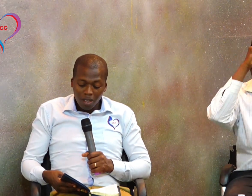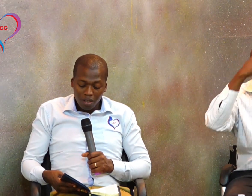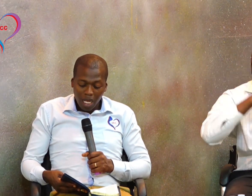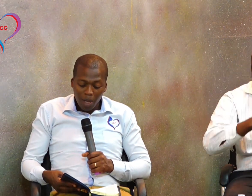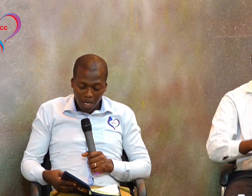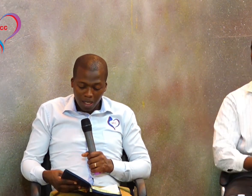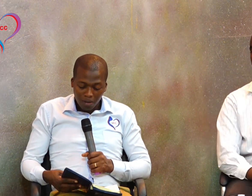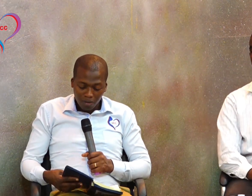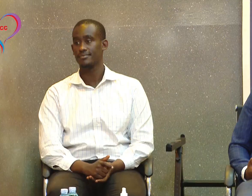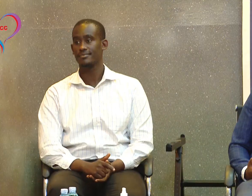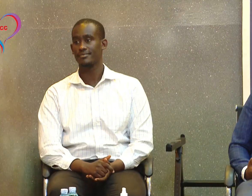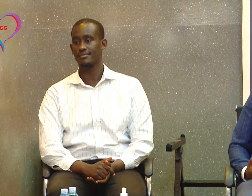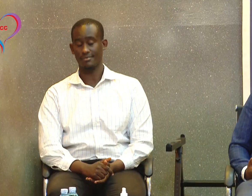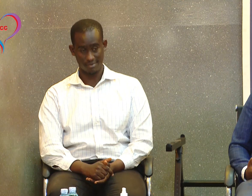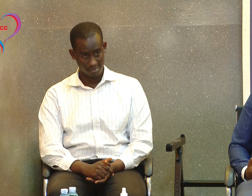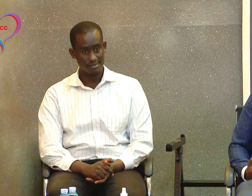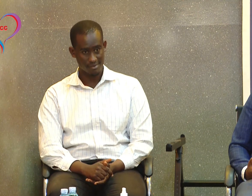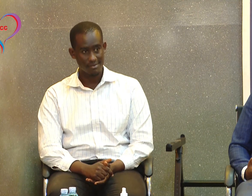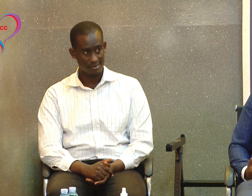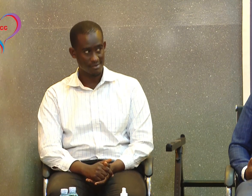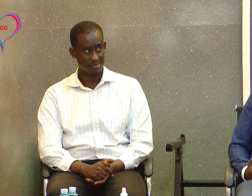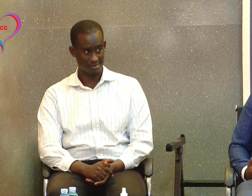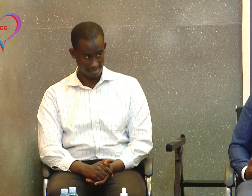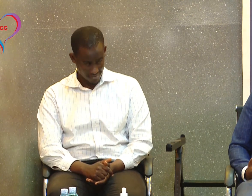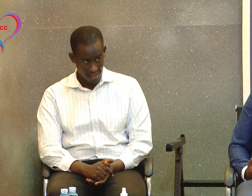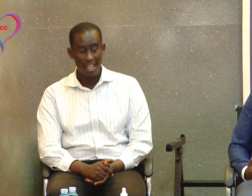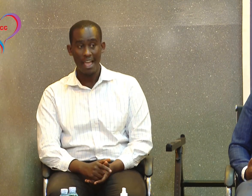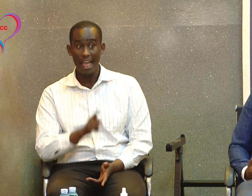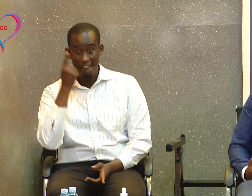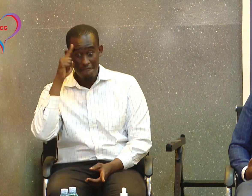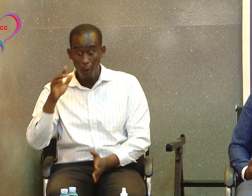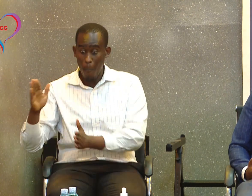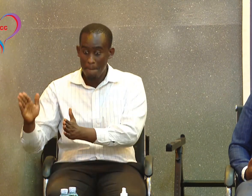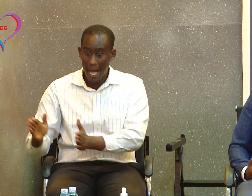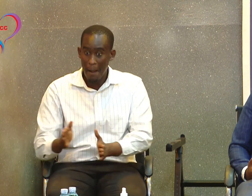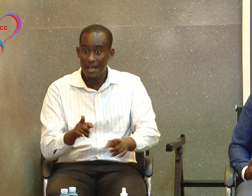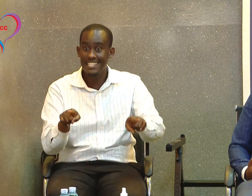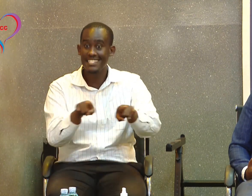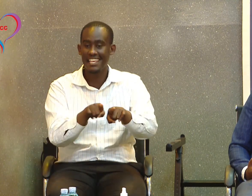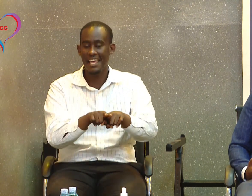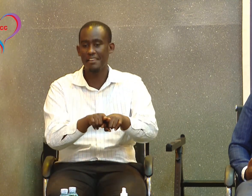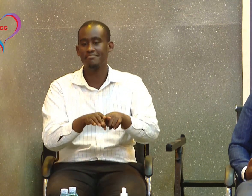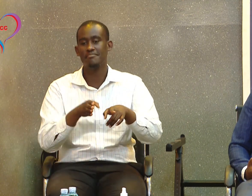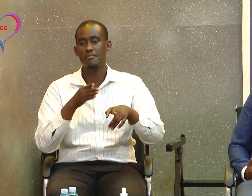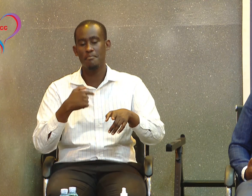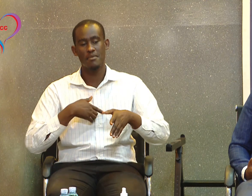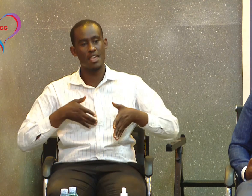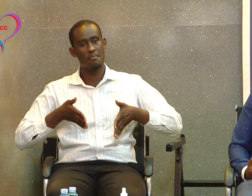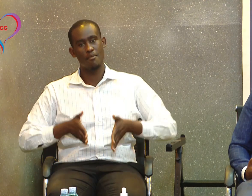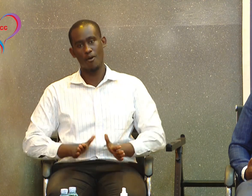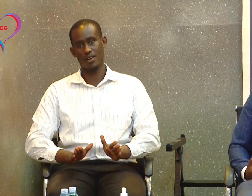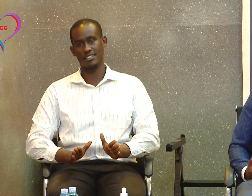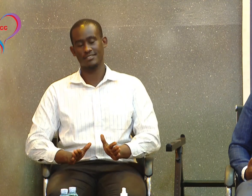okyogedde ndi kabaka. For this cause I was born. Kubanga nze nazaalirwa ekyo. And for